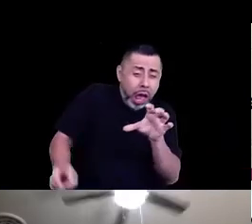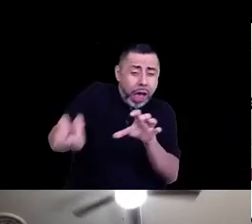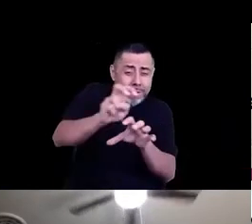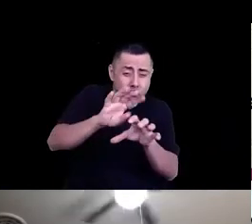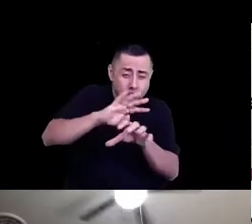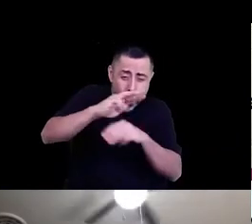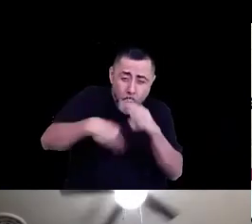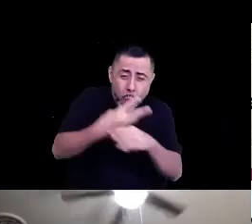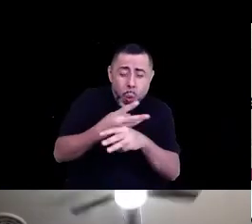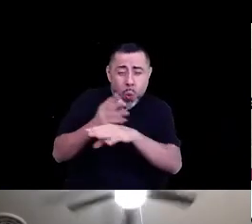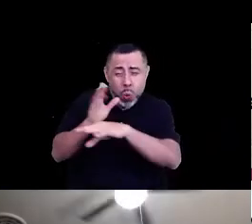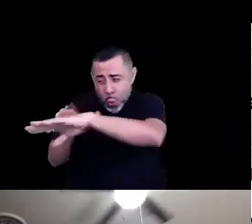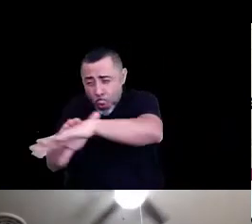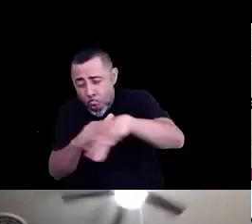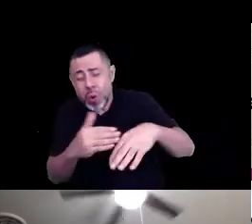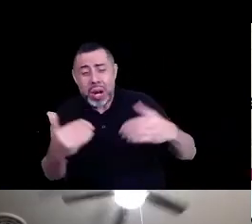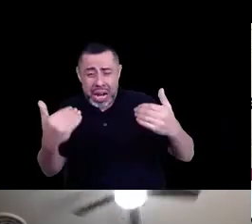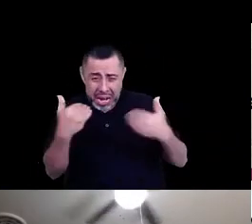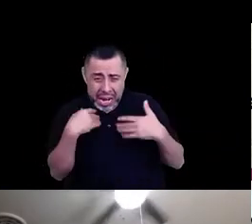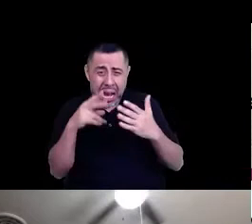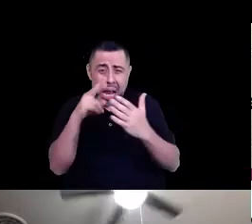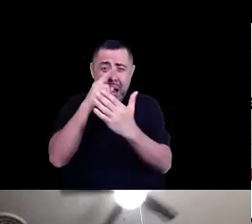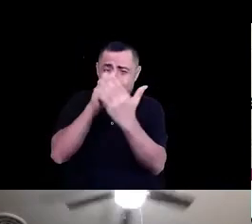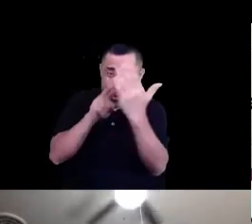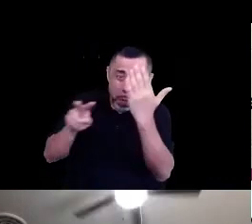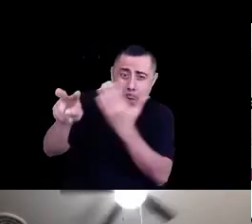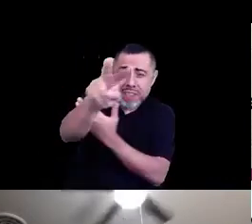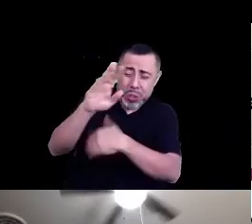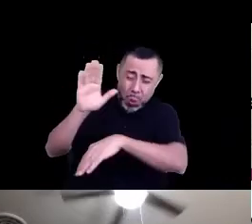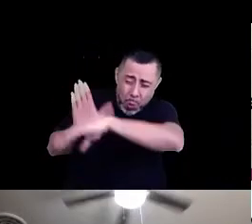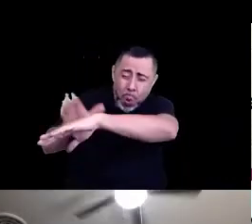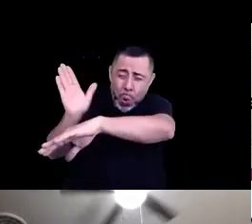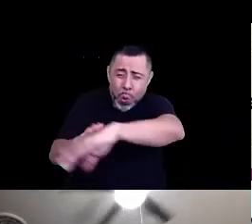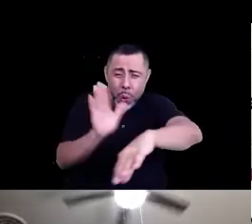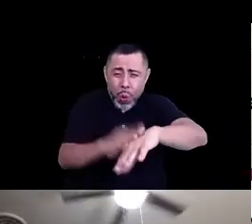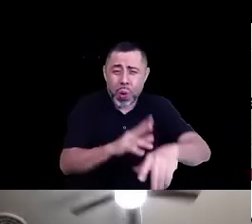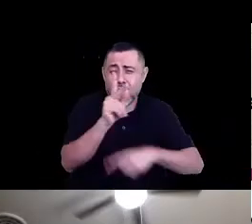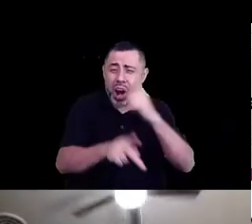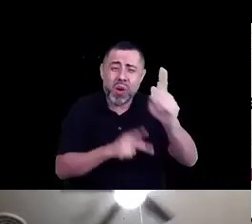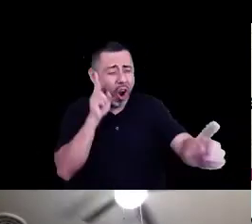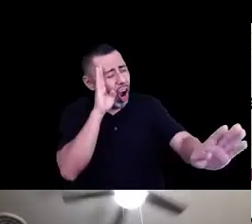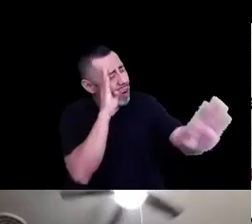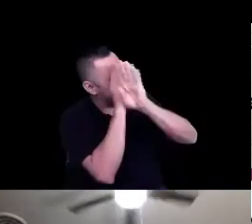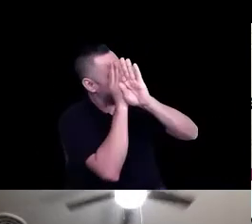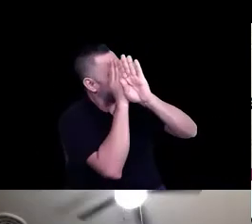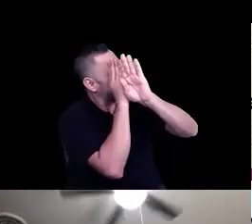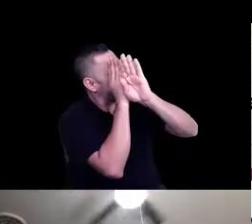telling them of the prophecies, and their ears were shut.